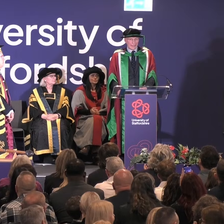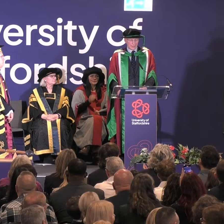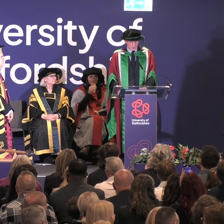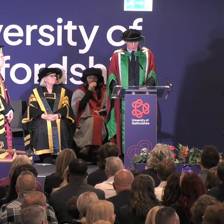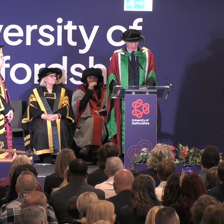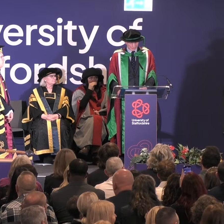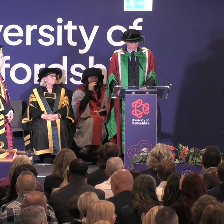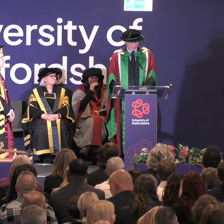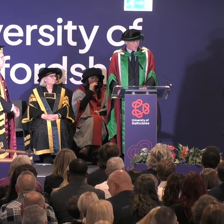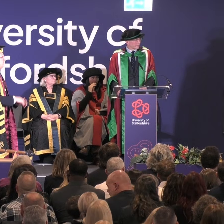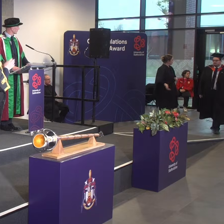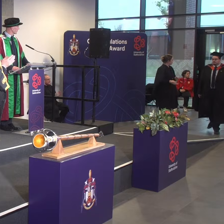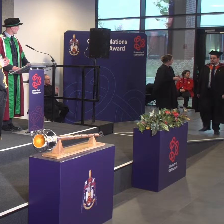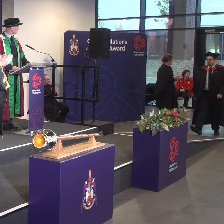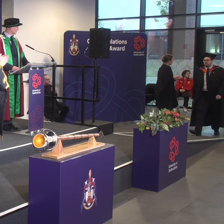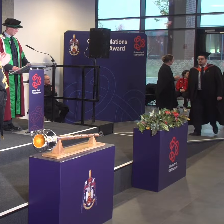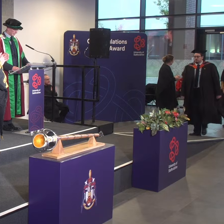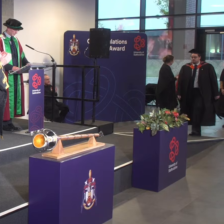Lee Smith.